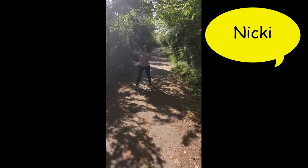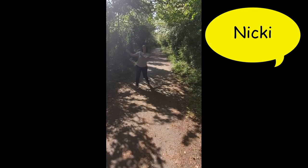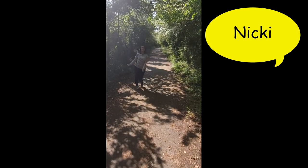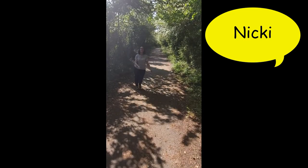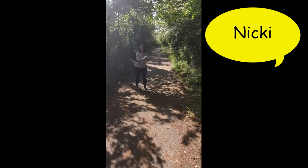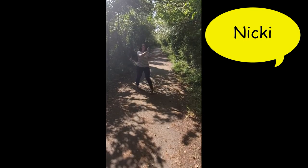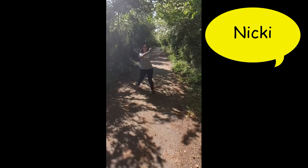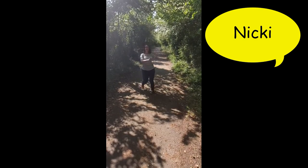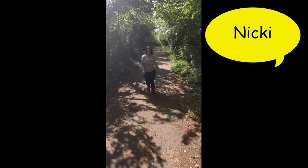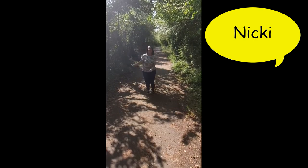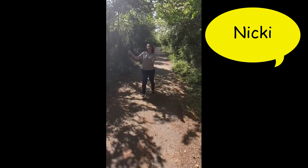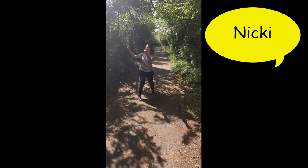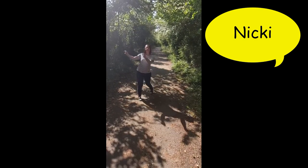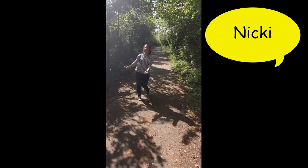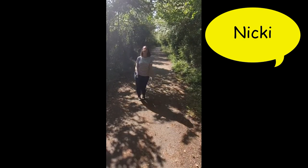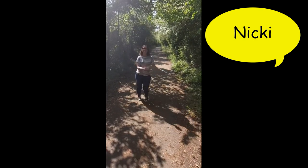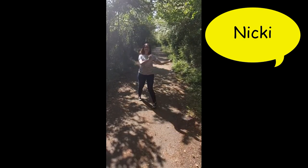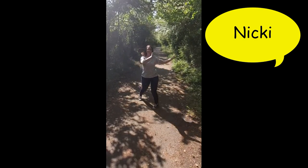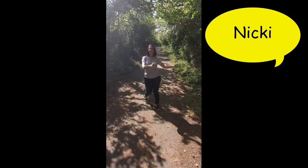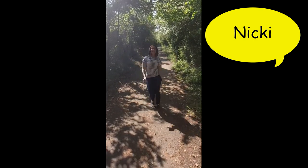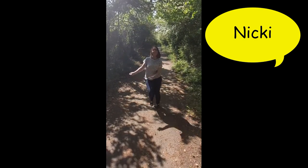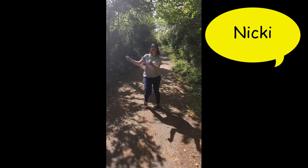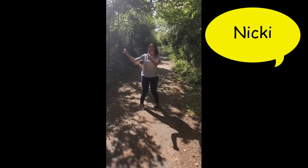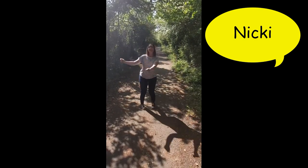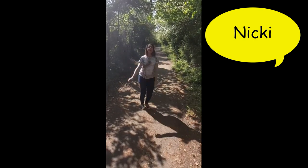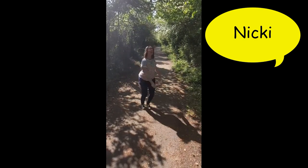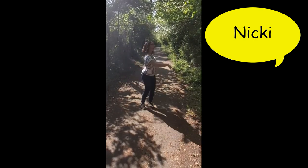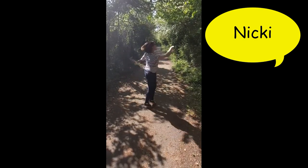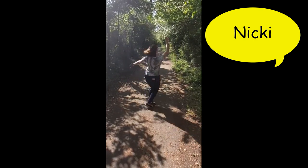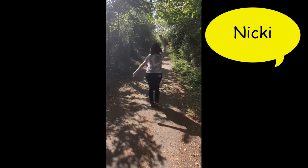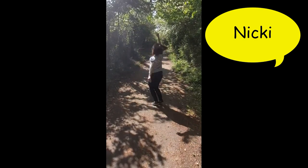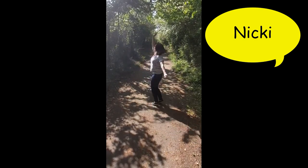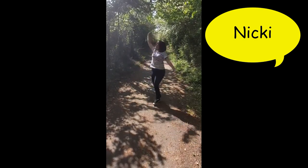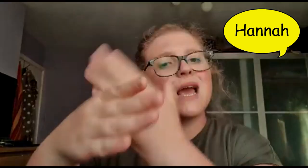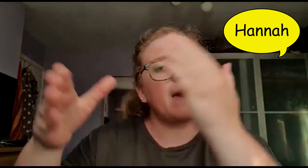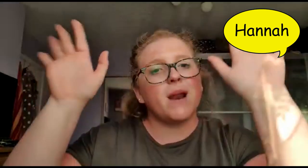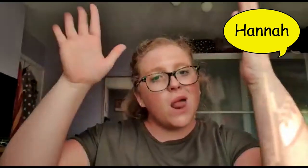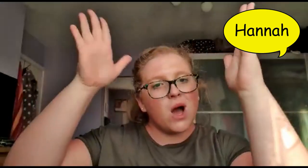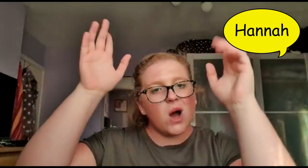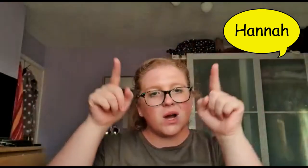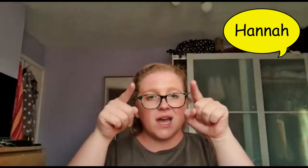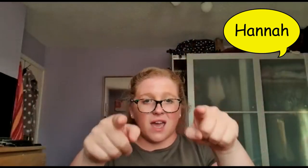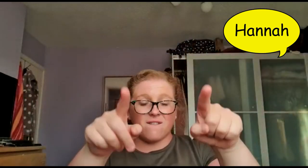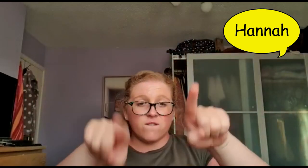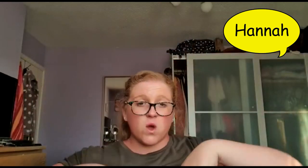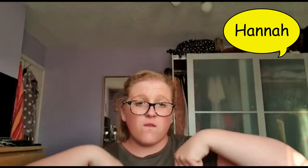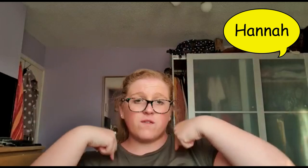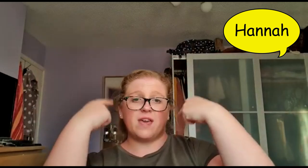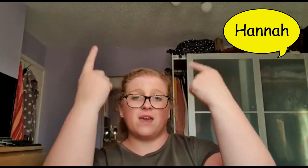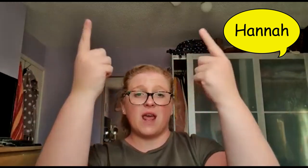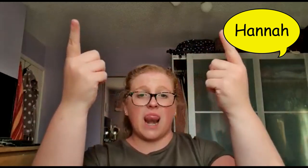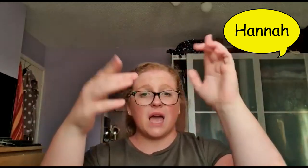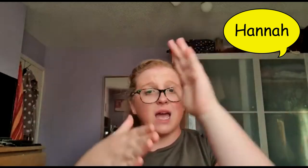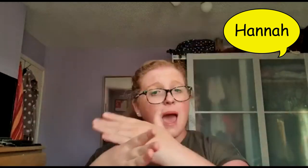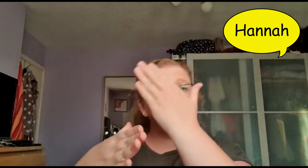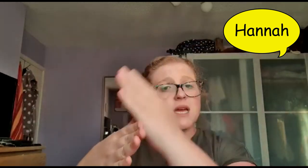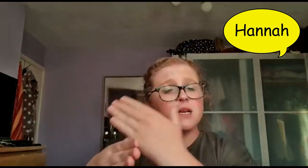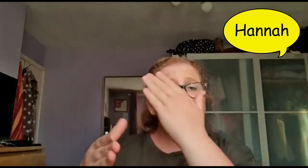you feel like a room without a roof Because I'm happy Clap along if you feel like happiness